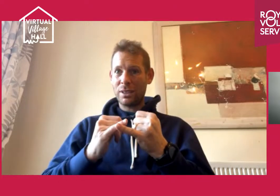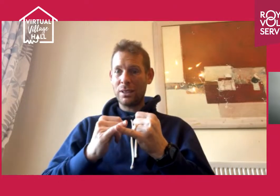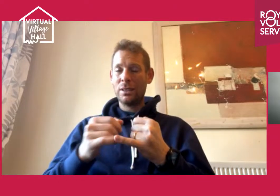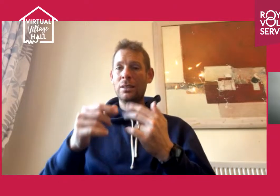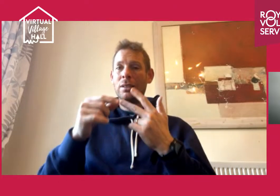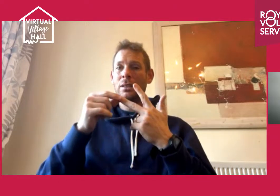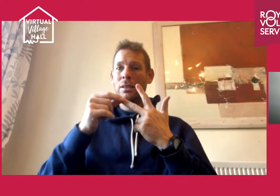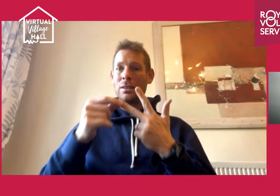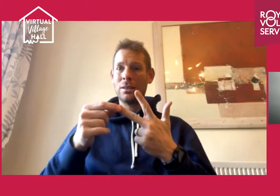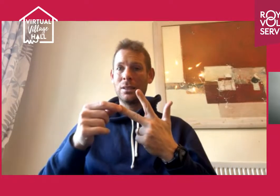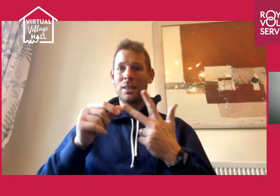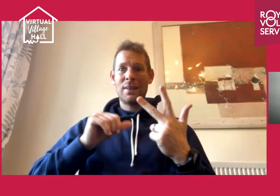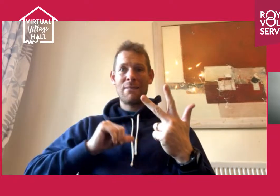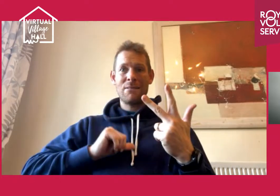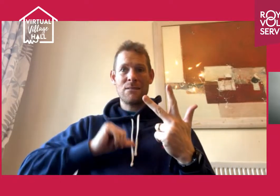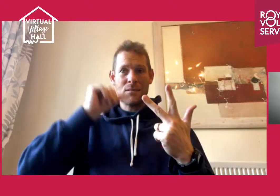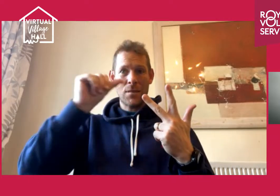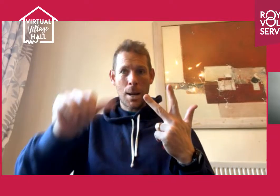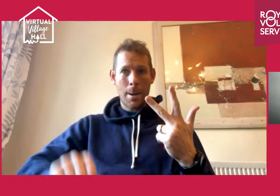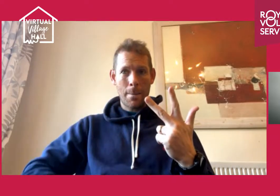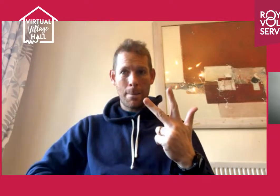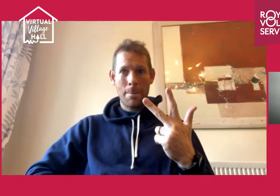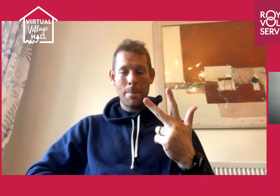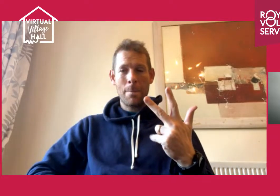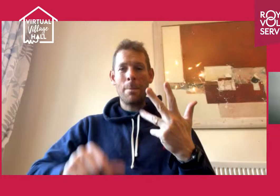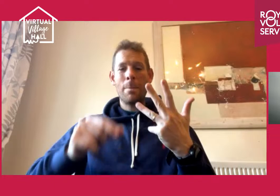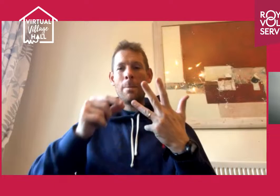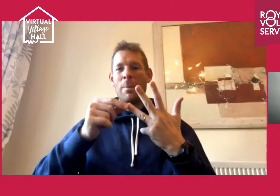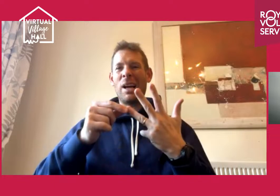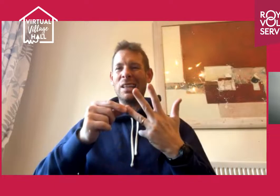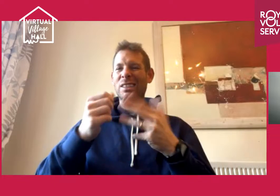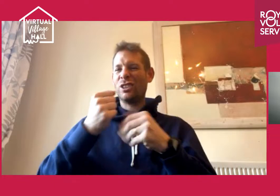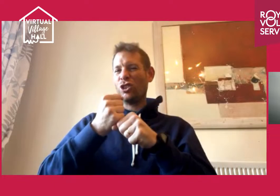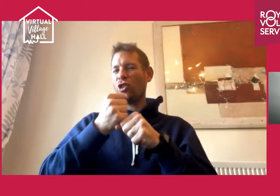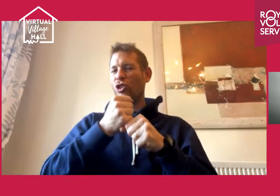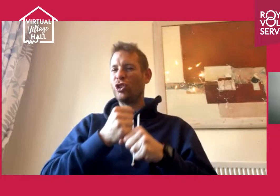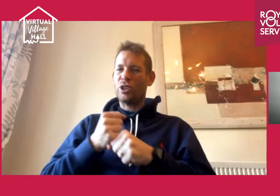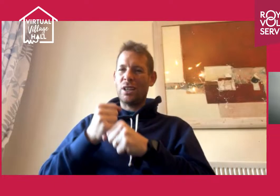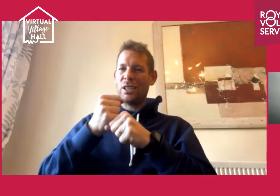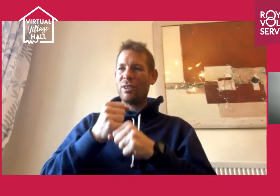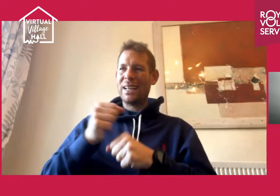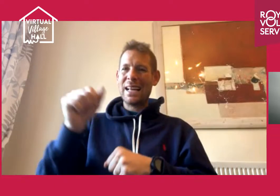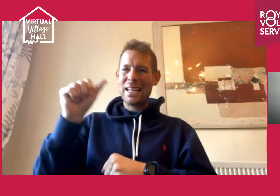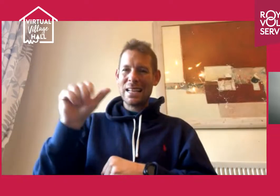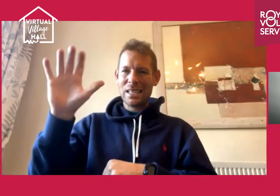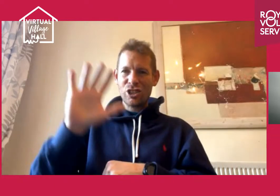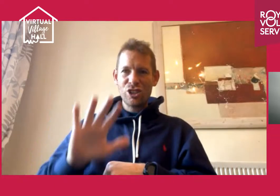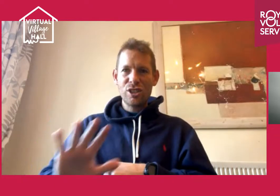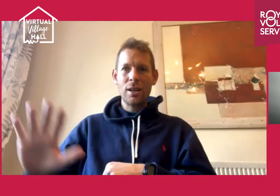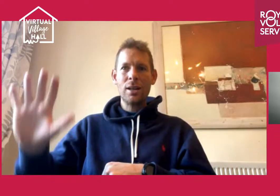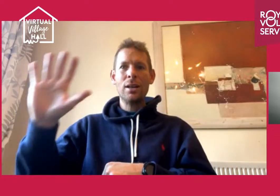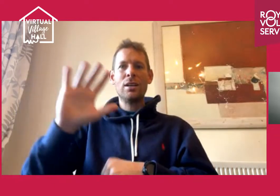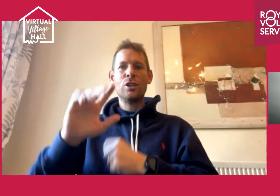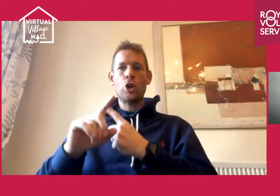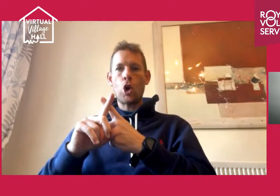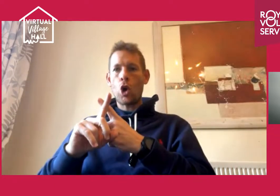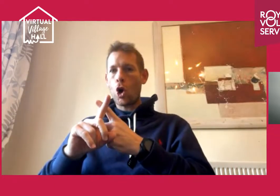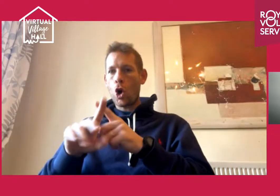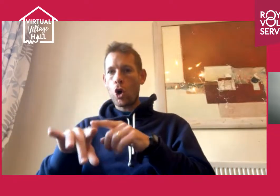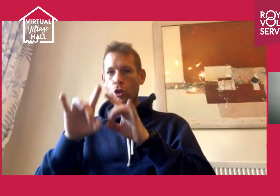safari animals, farm animals and general animals that you might